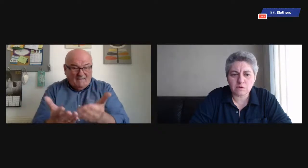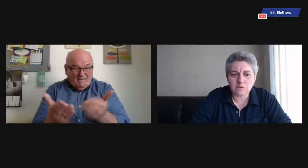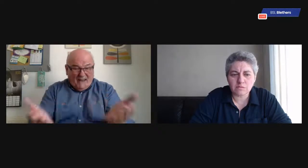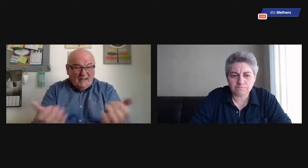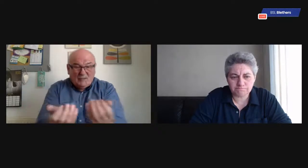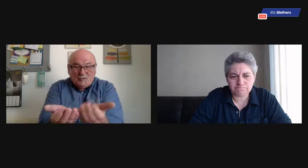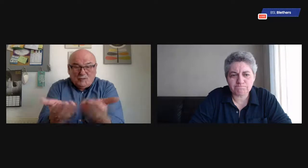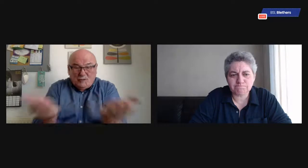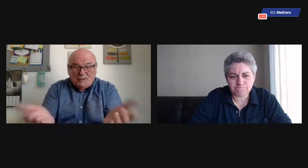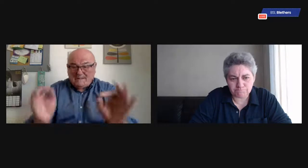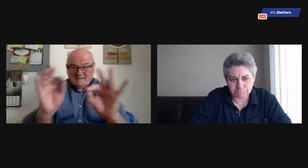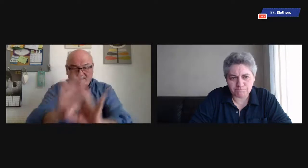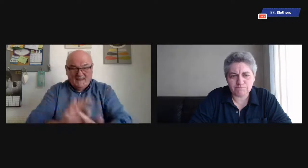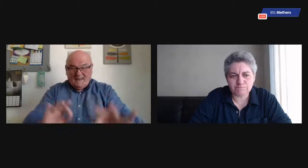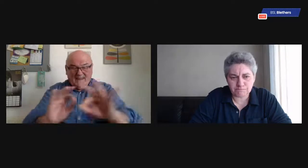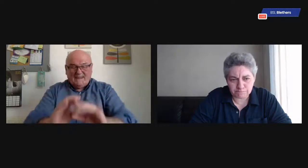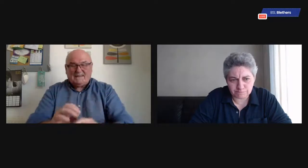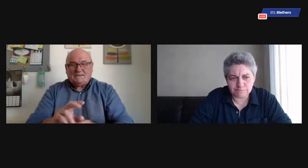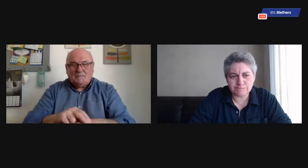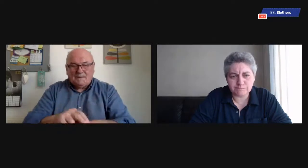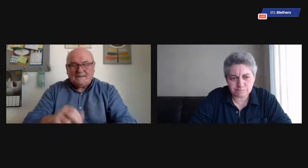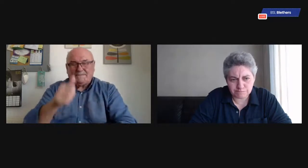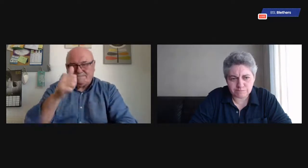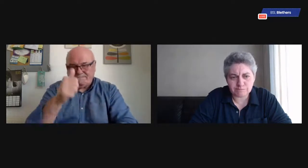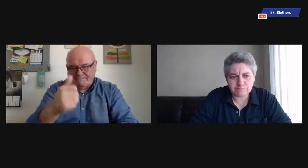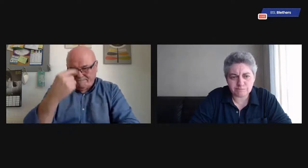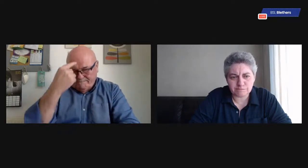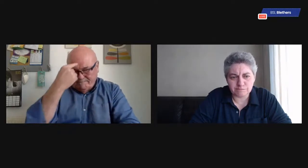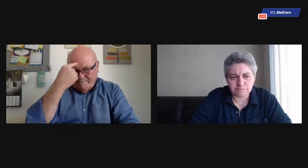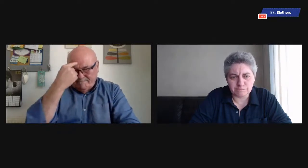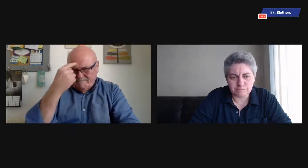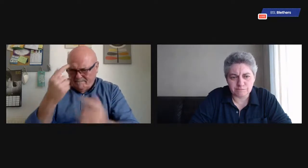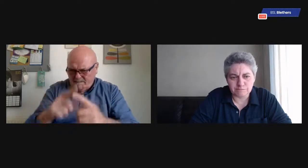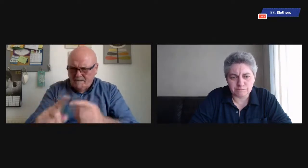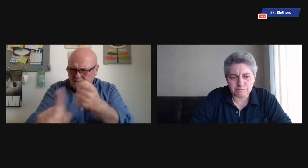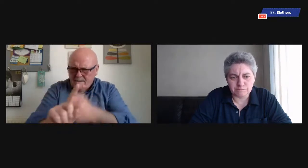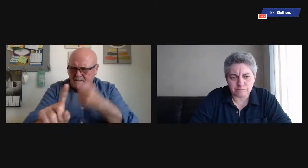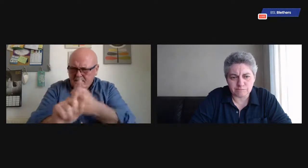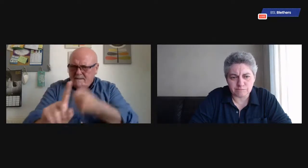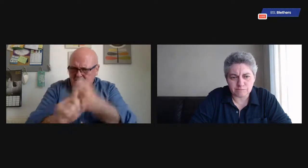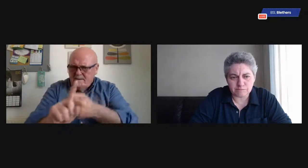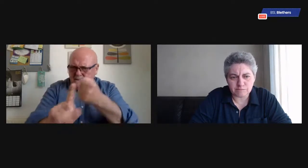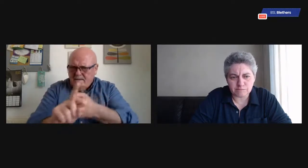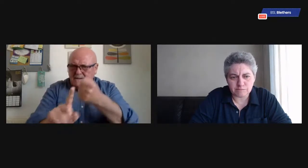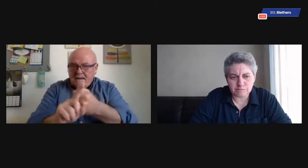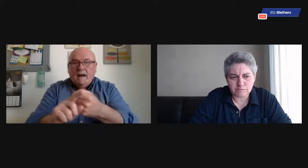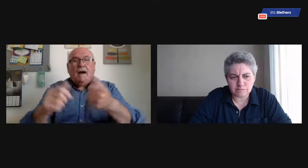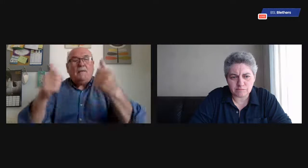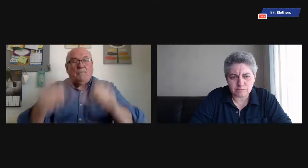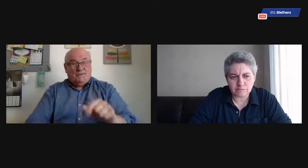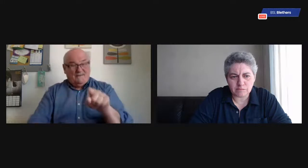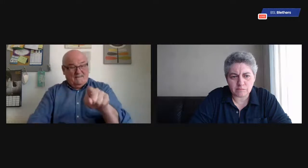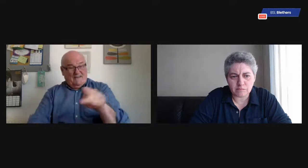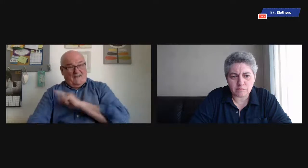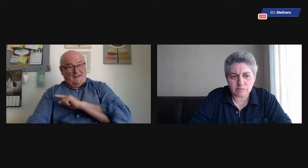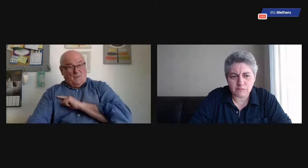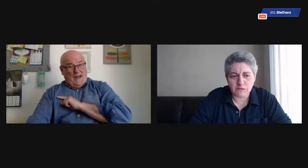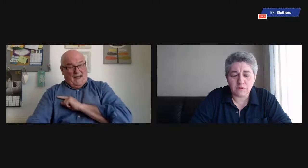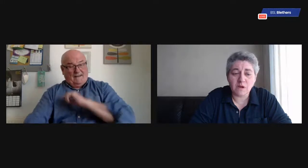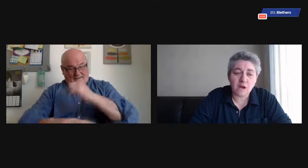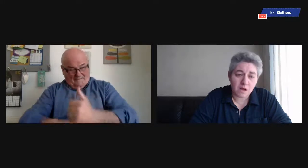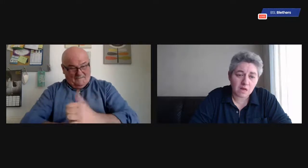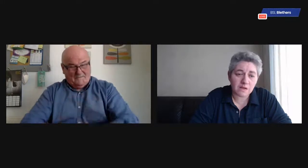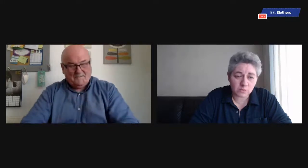Because this case, it kept getting dropped, but cases like this were getting dropped. We realised it because there was not an understanding of what was